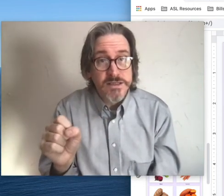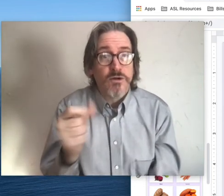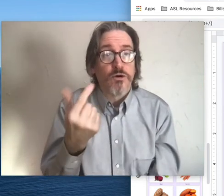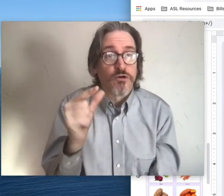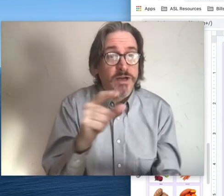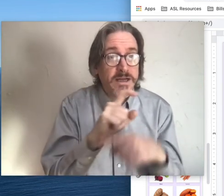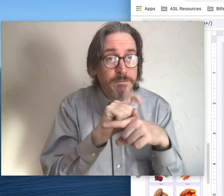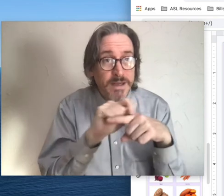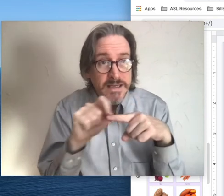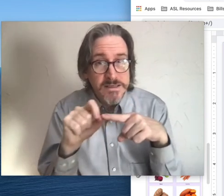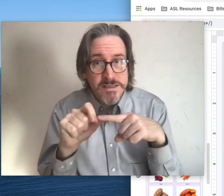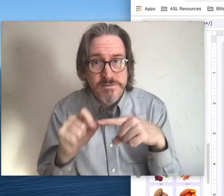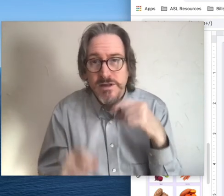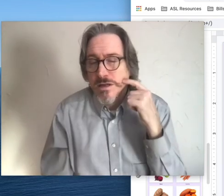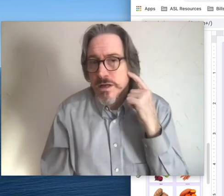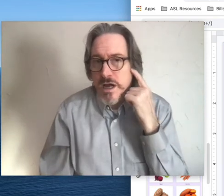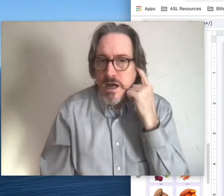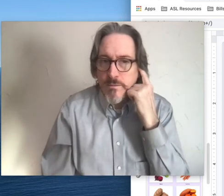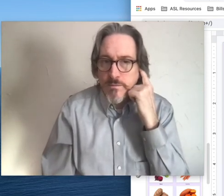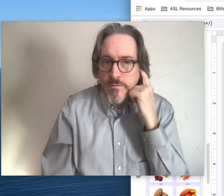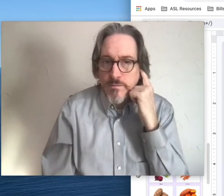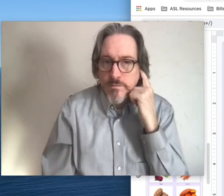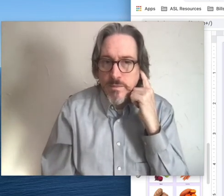beans or green beans.